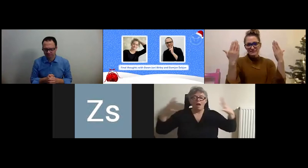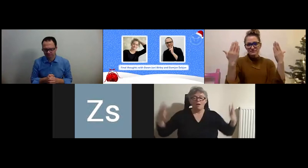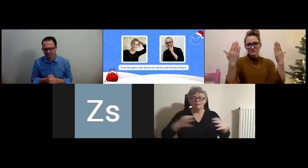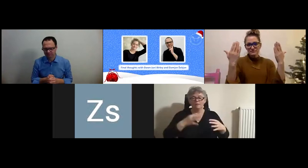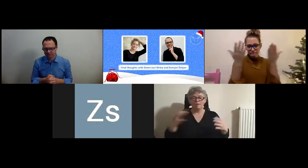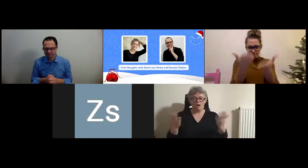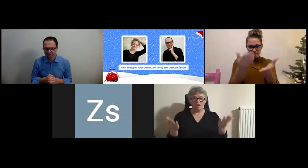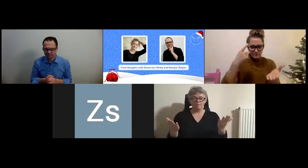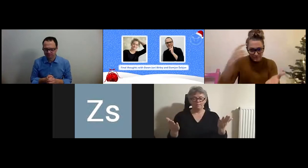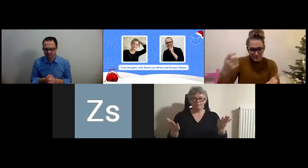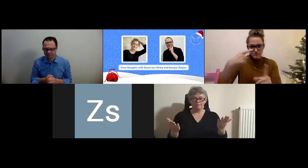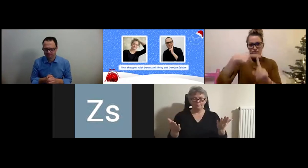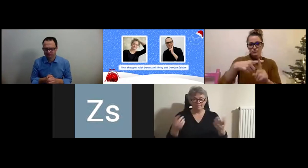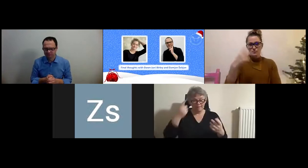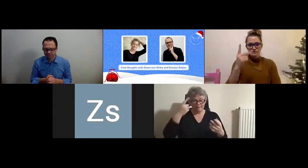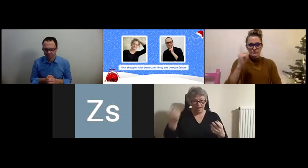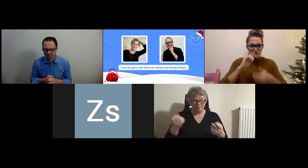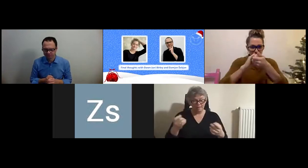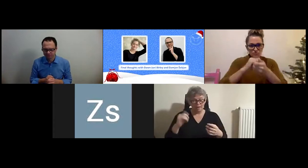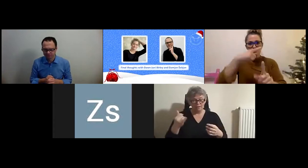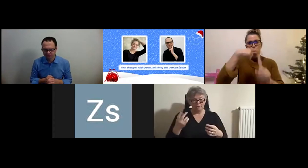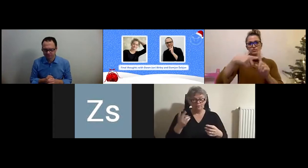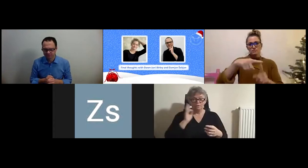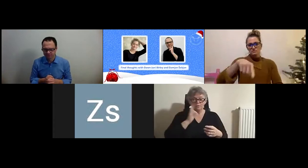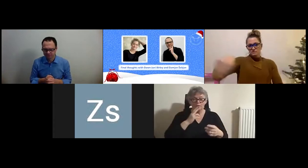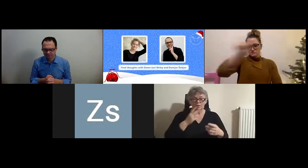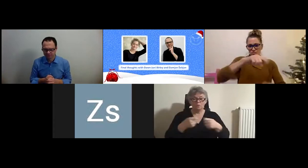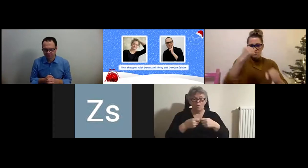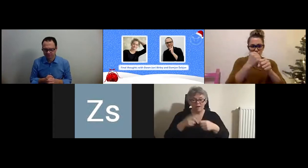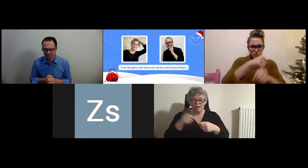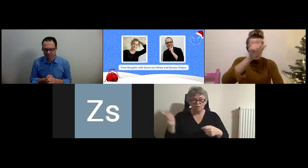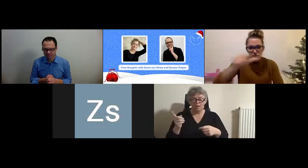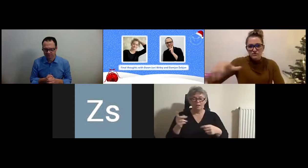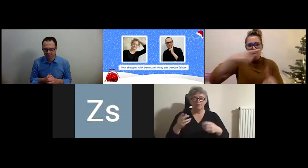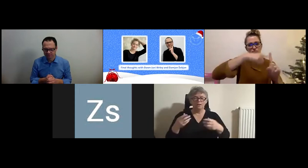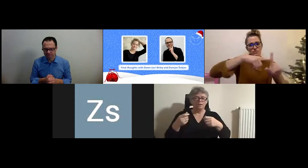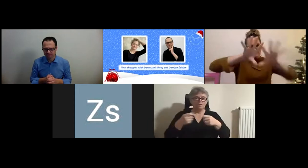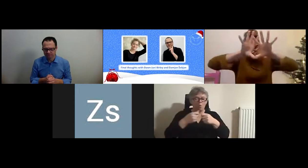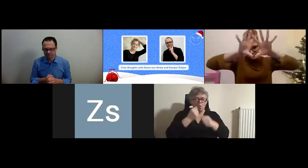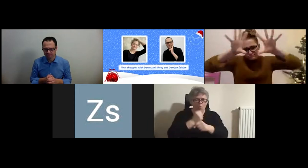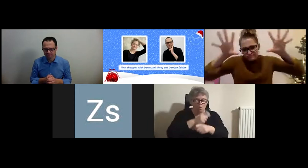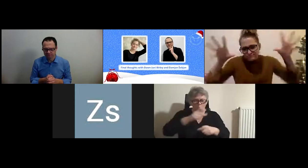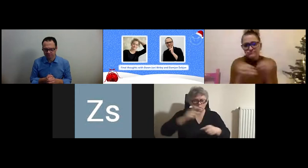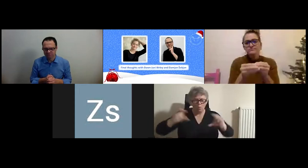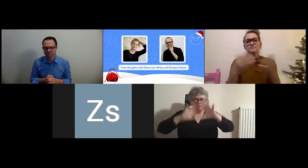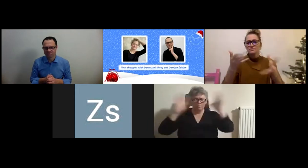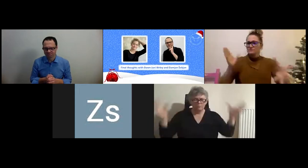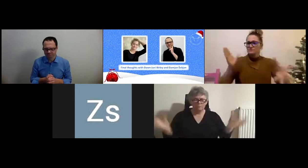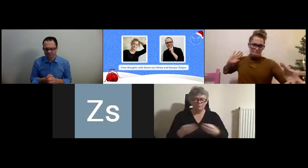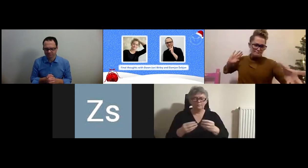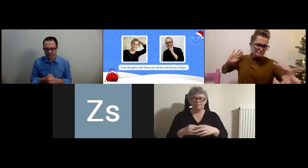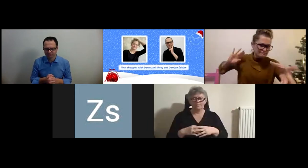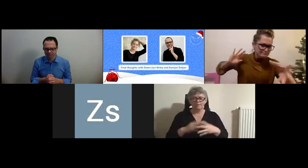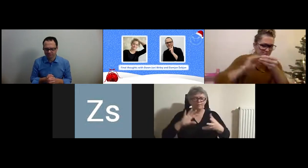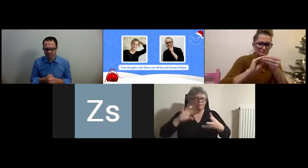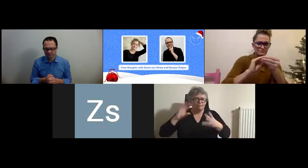So today is a very big day for Dami and the Deaf Association and everyone working on this